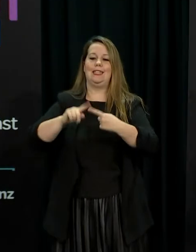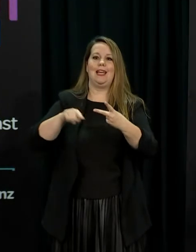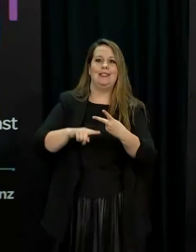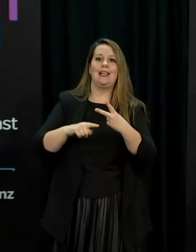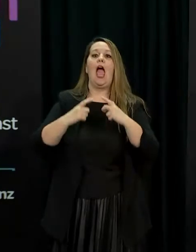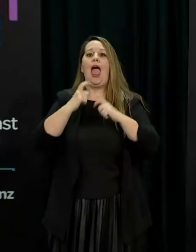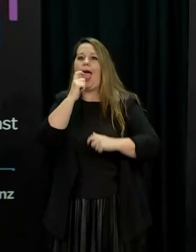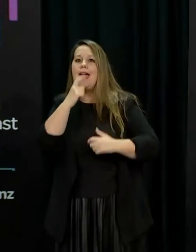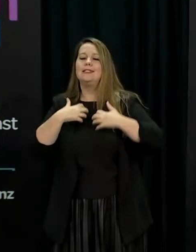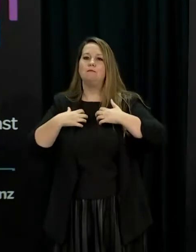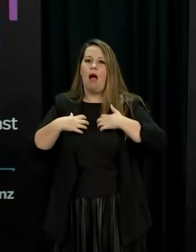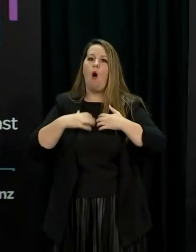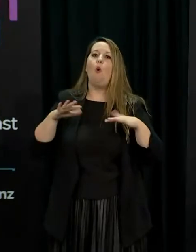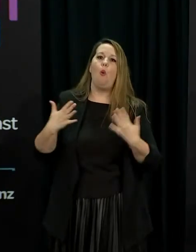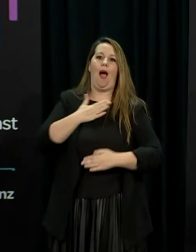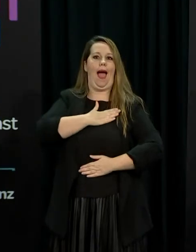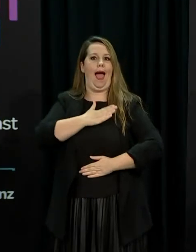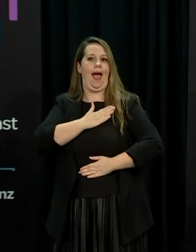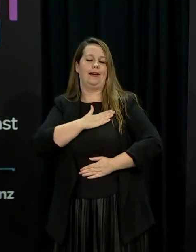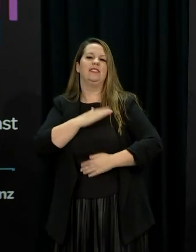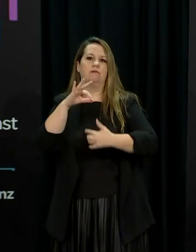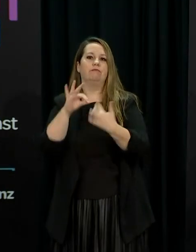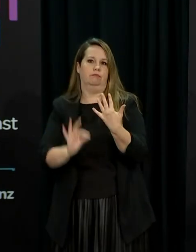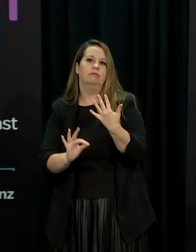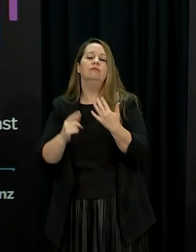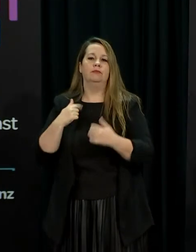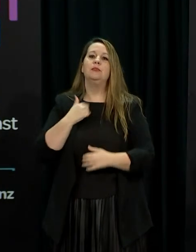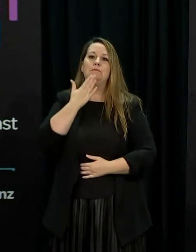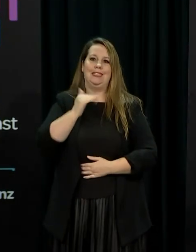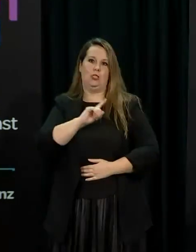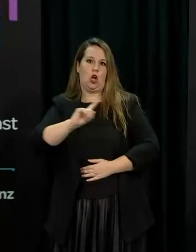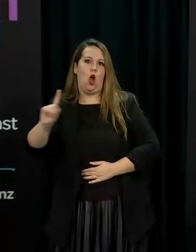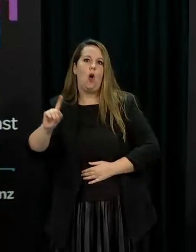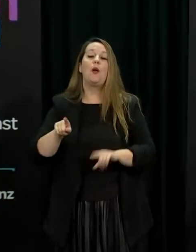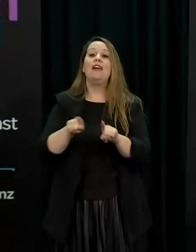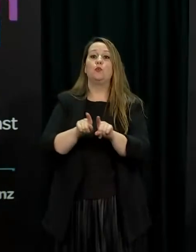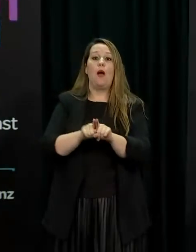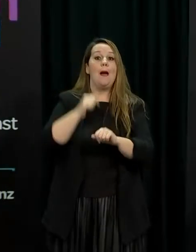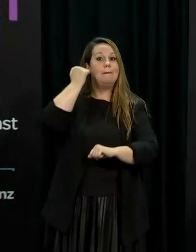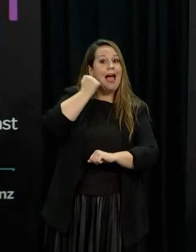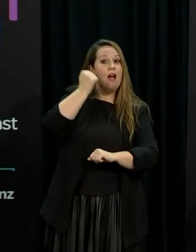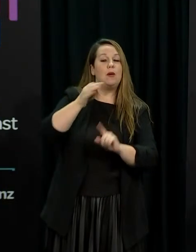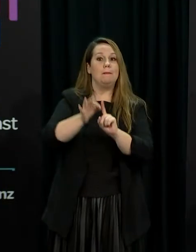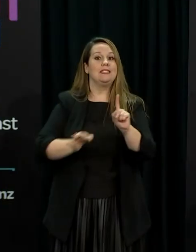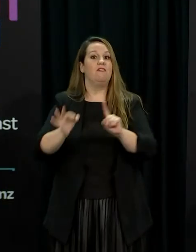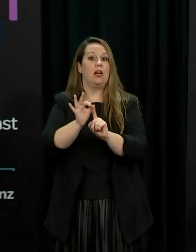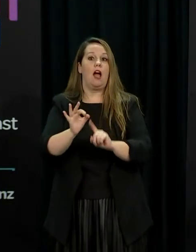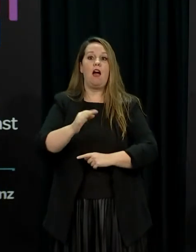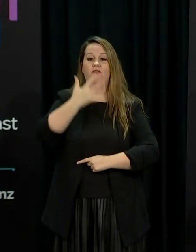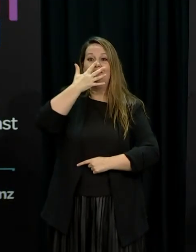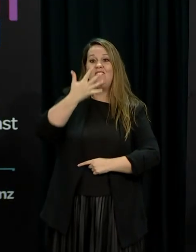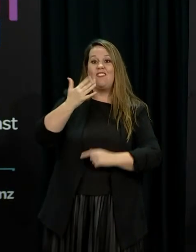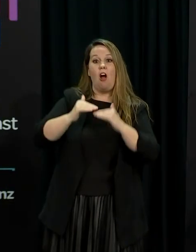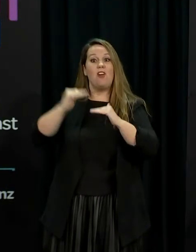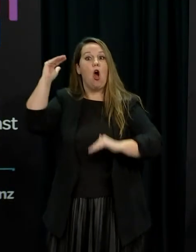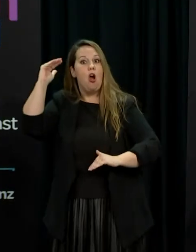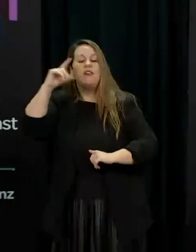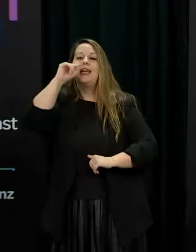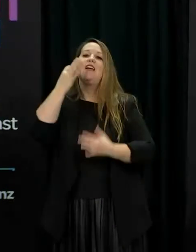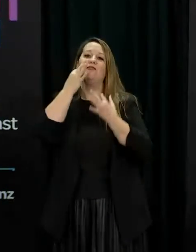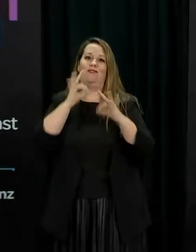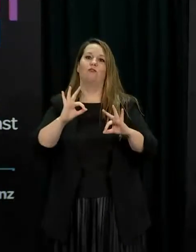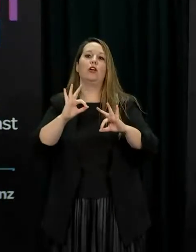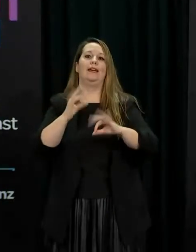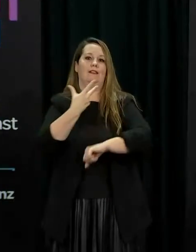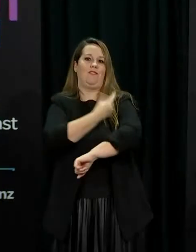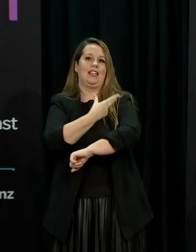conditions. And this year, flu vaccination is also free for Māori and Pacifica aged 55 and over. All these are groups